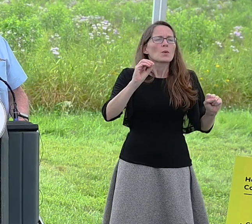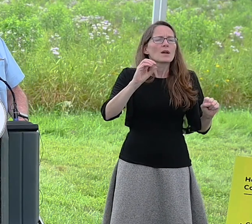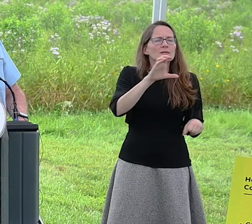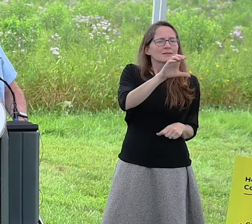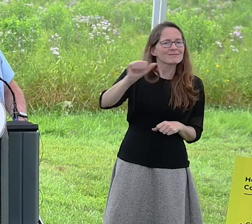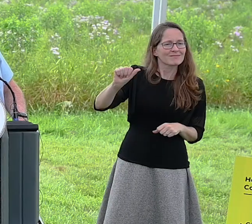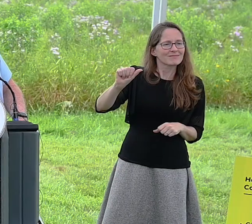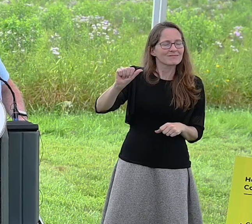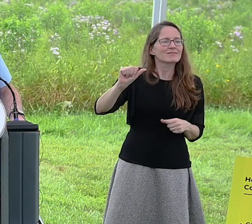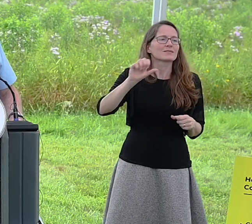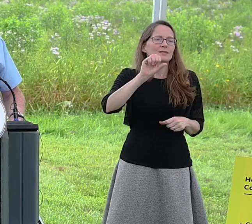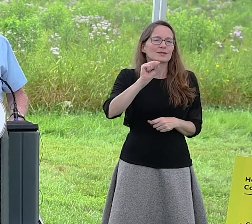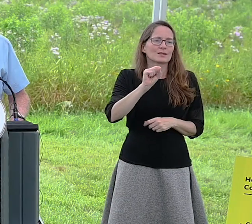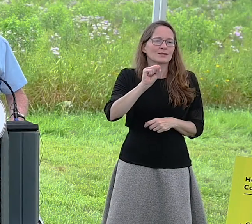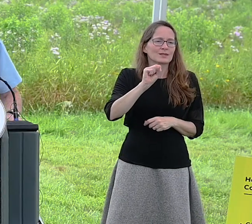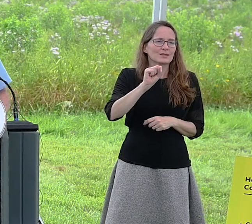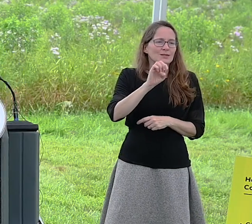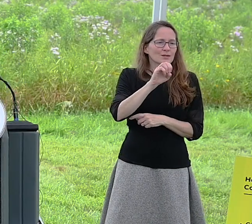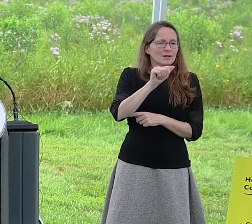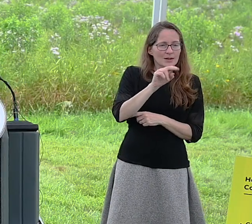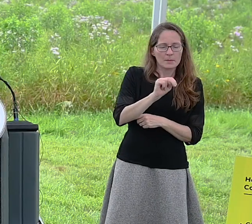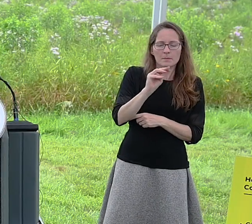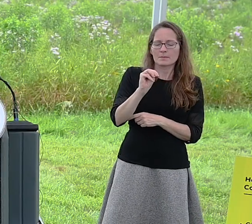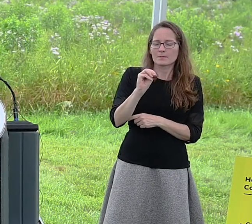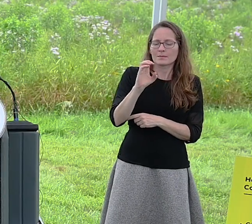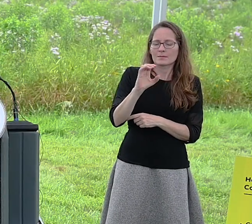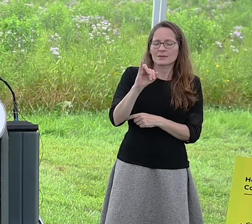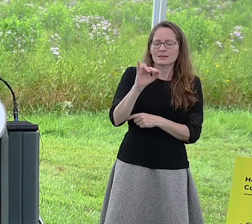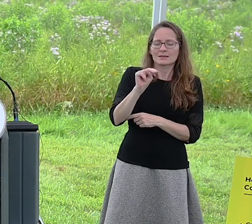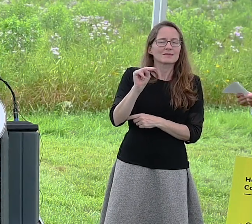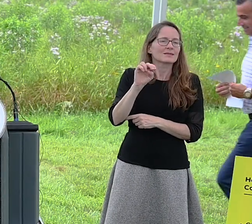Association, Sean McInnes.